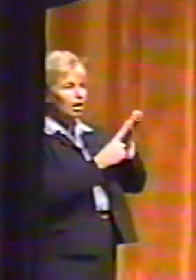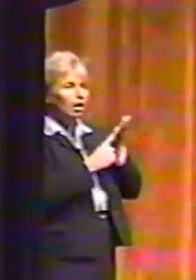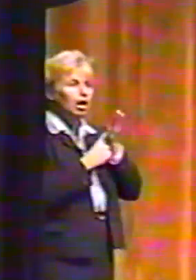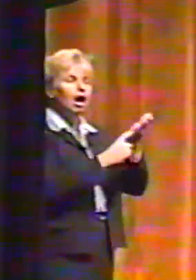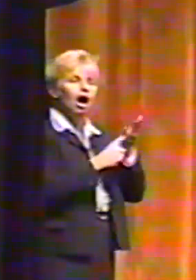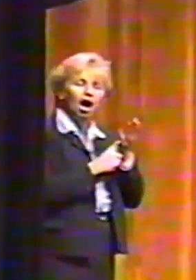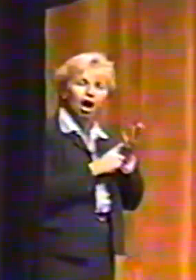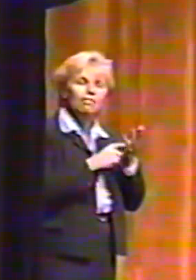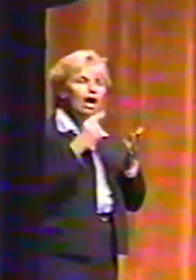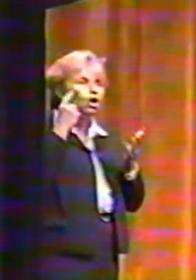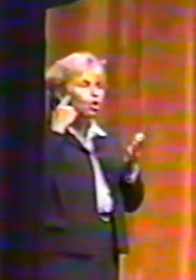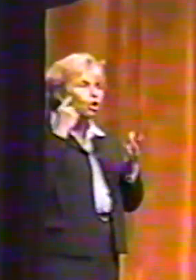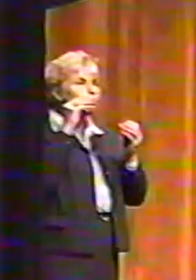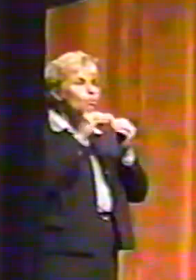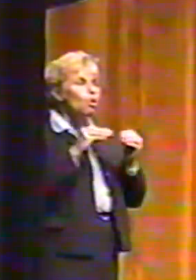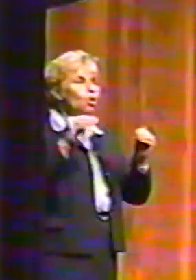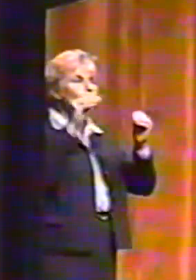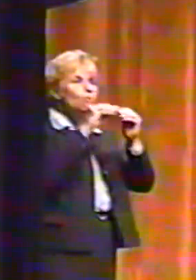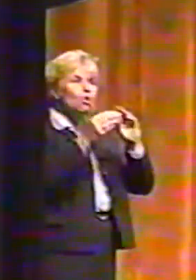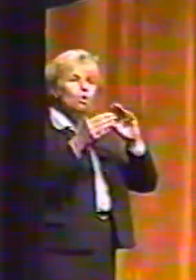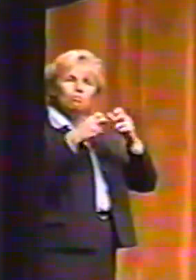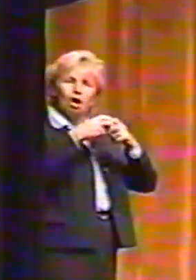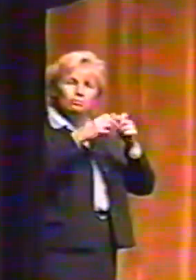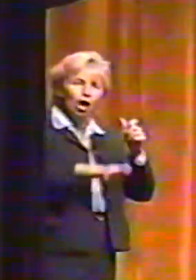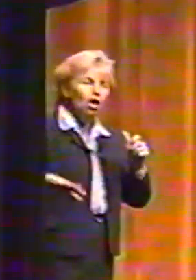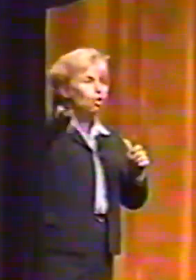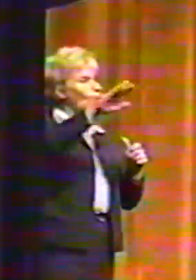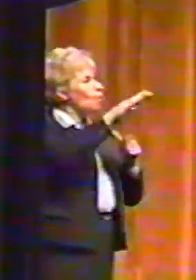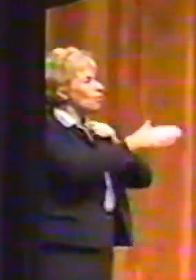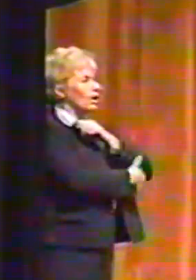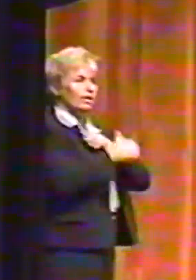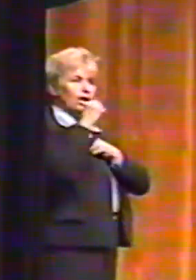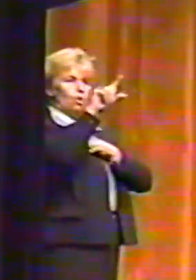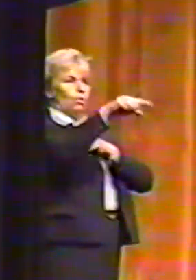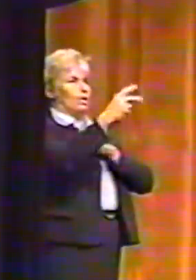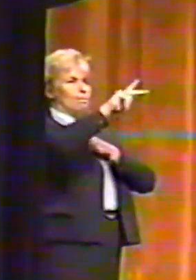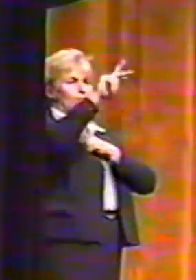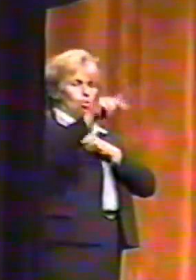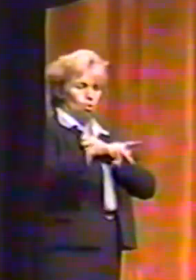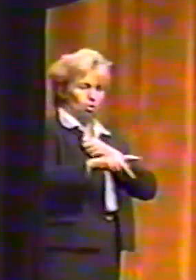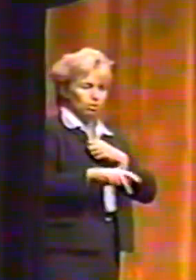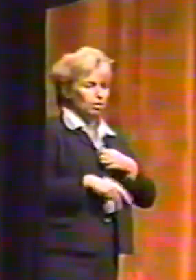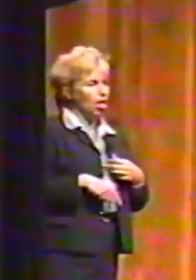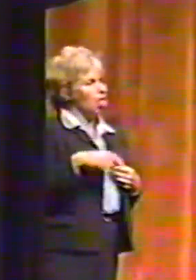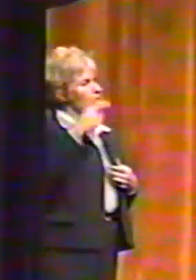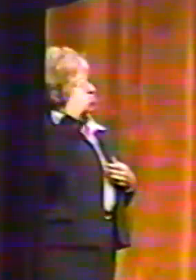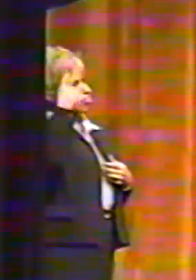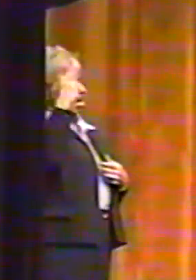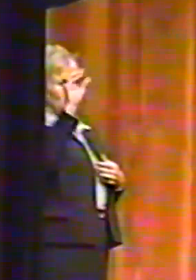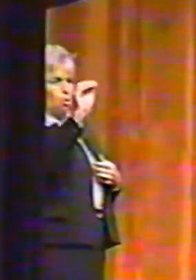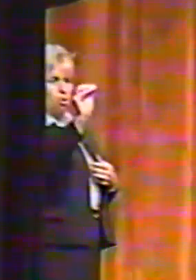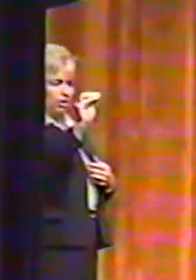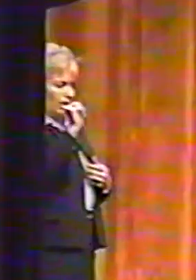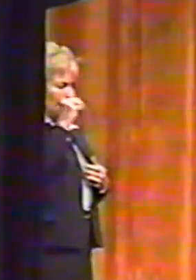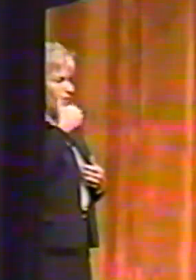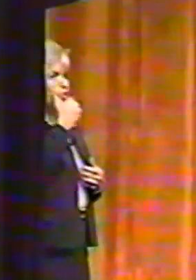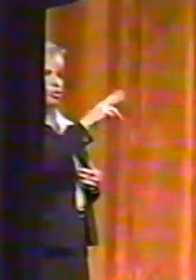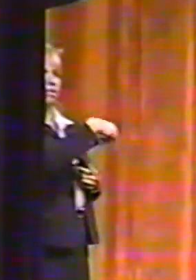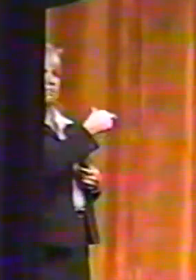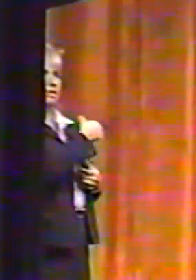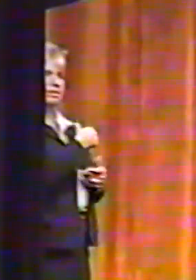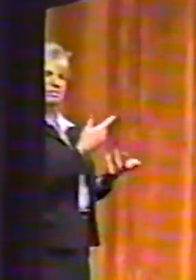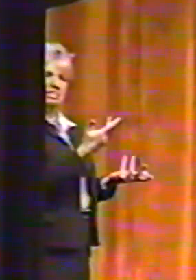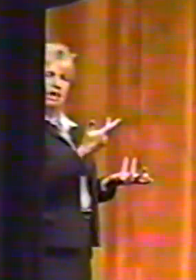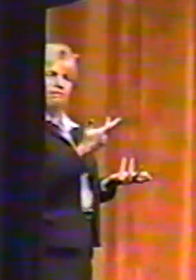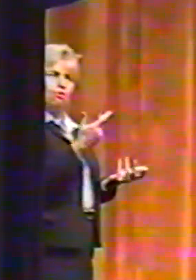from all around the country, not just in our town. They thought, well, you know, Oregon doesn't have a reputation as a place with huge immigration